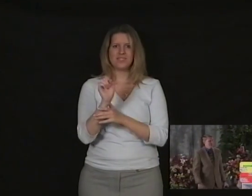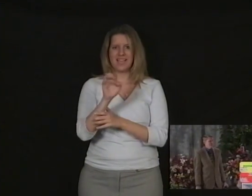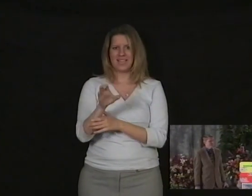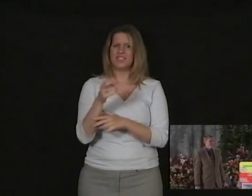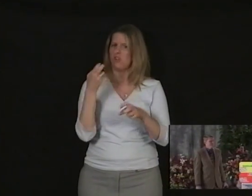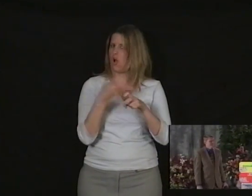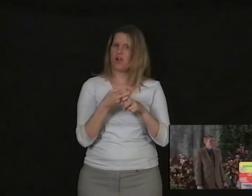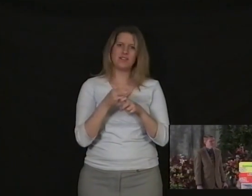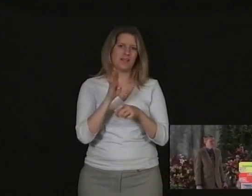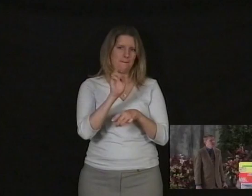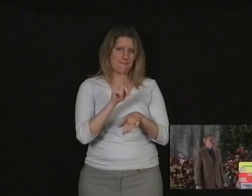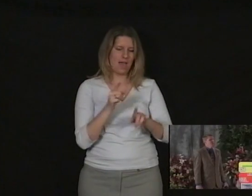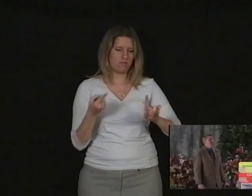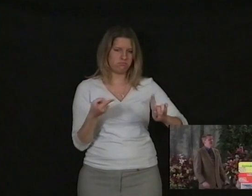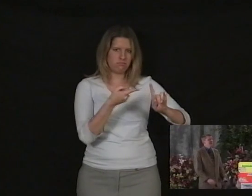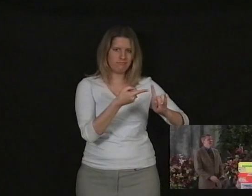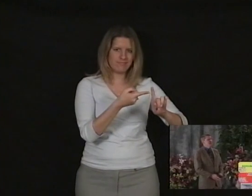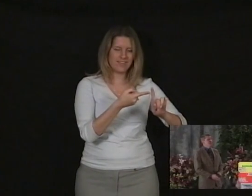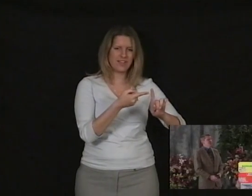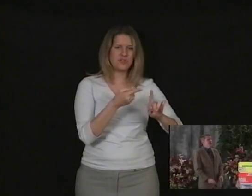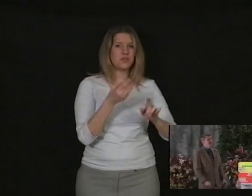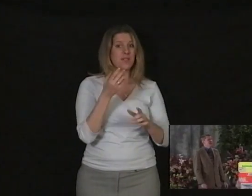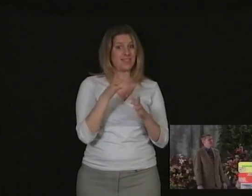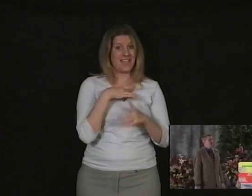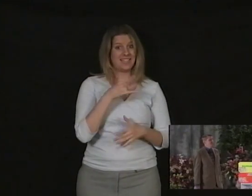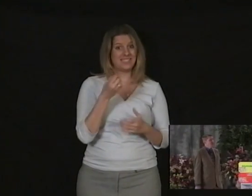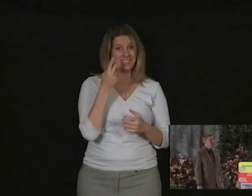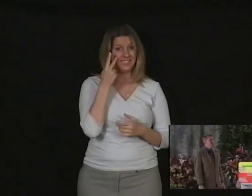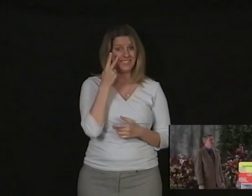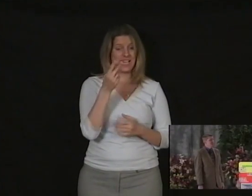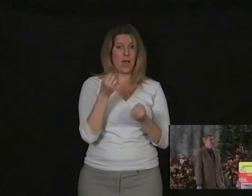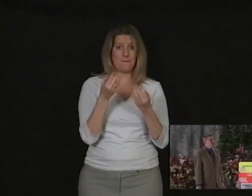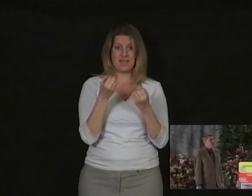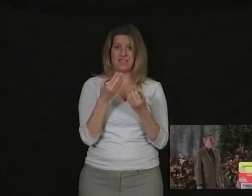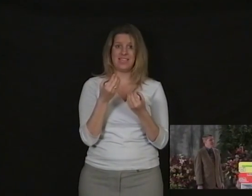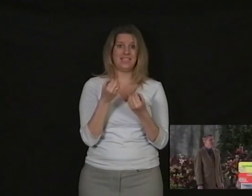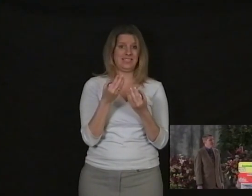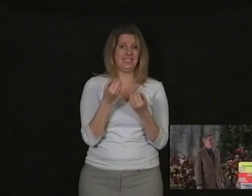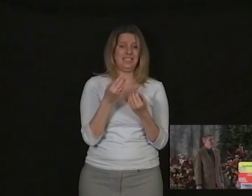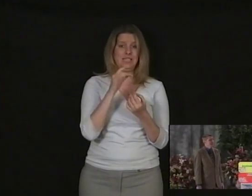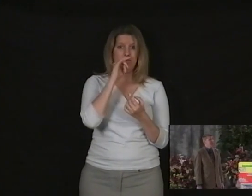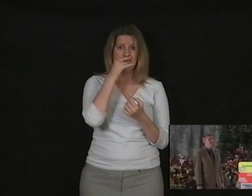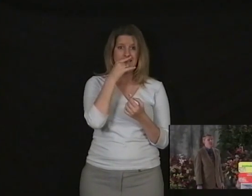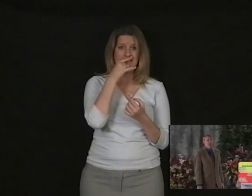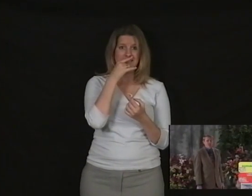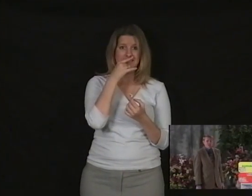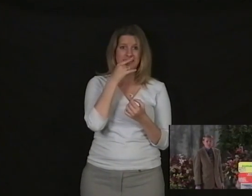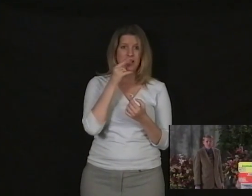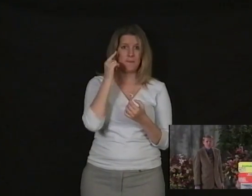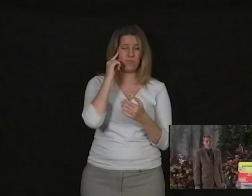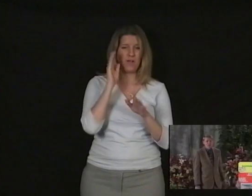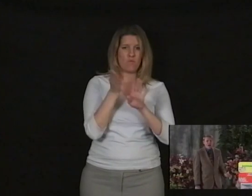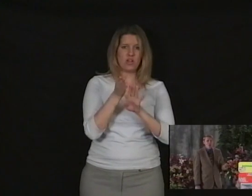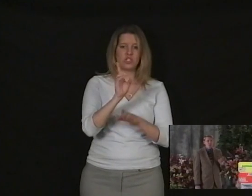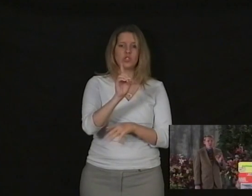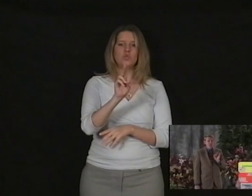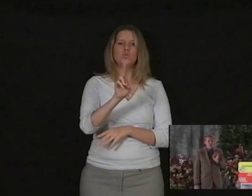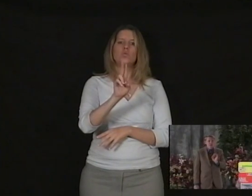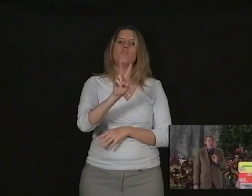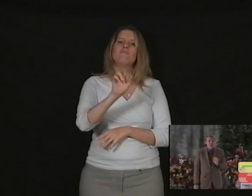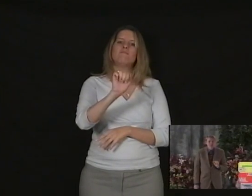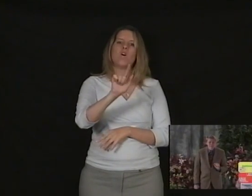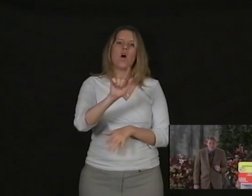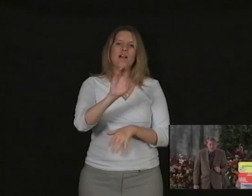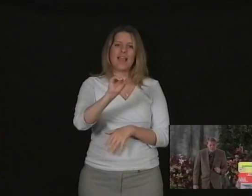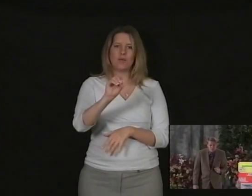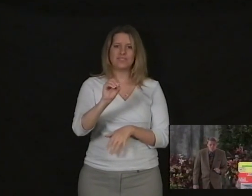back on track. Would you like to see how thousands of kids get brainwashed in Duval County? Every year,